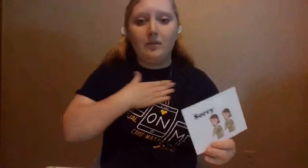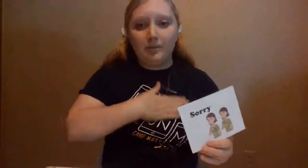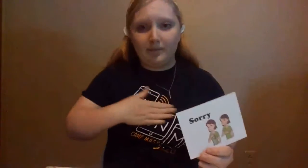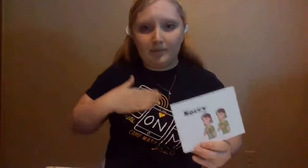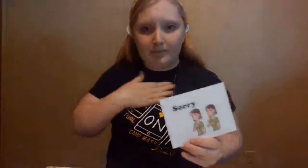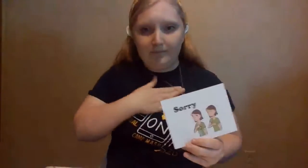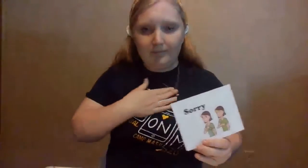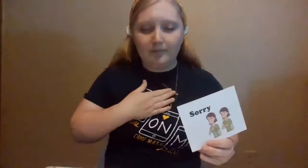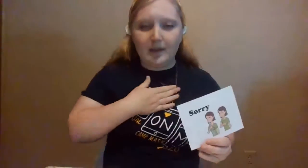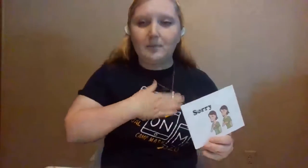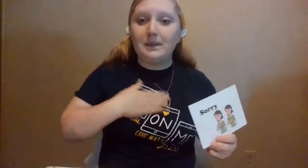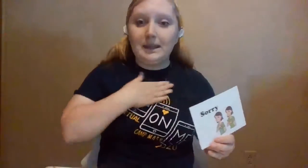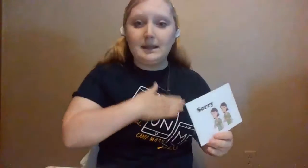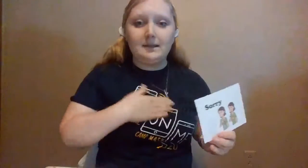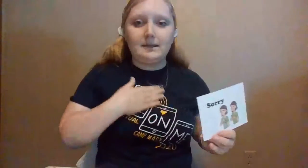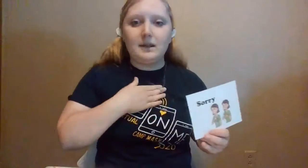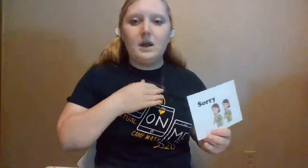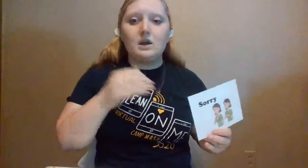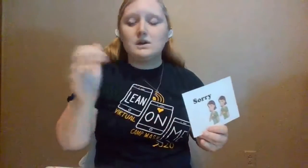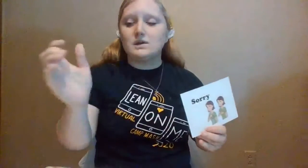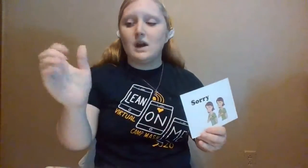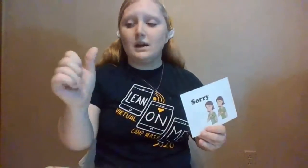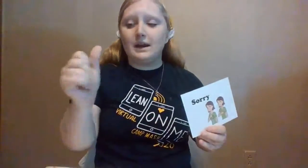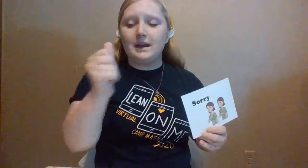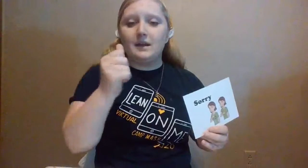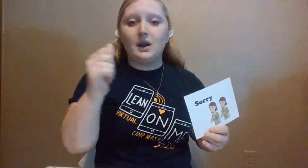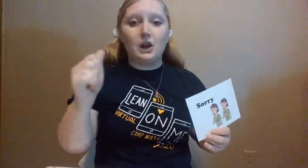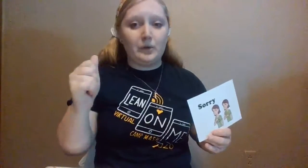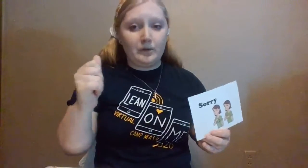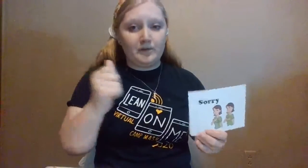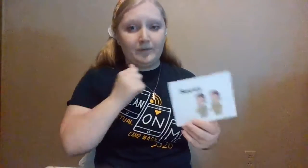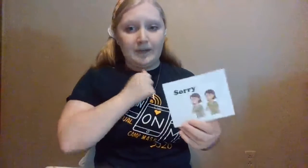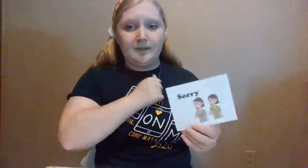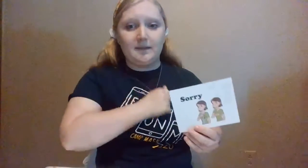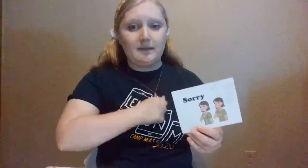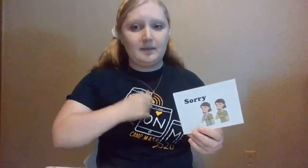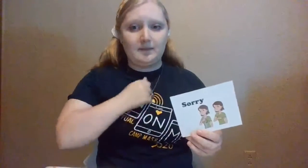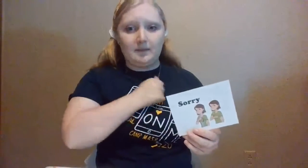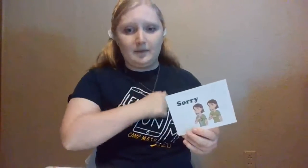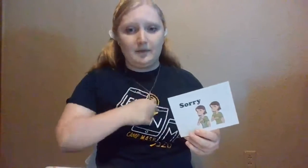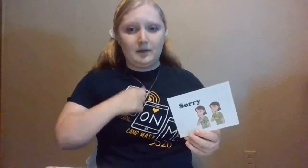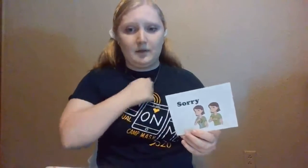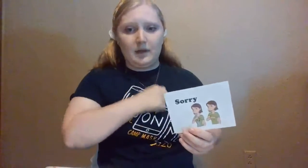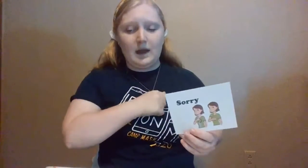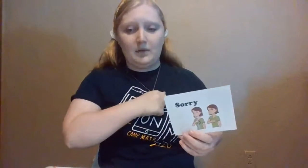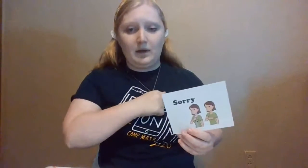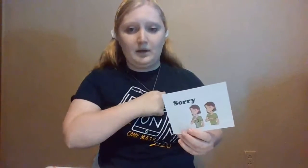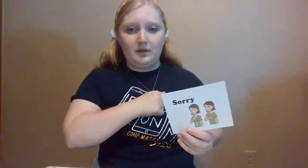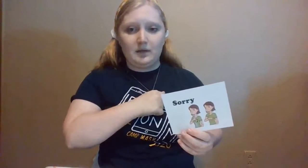palm, like please, sorry is a closed fist and around in the